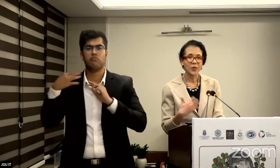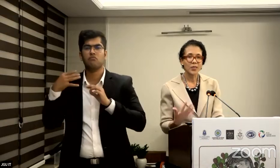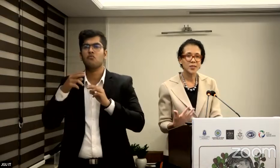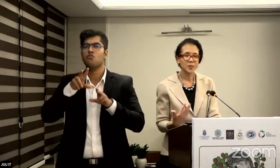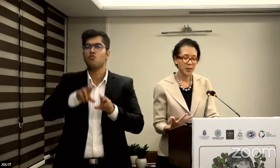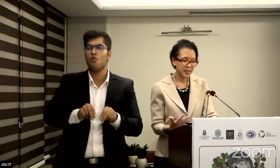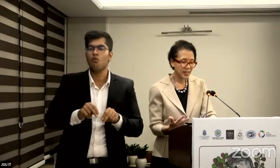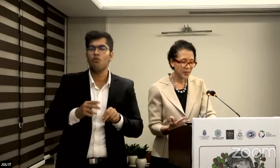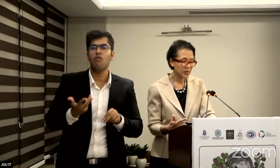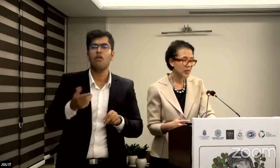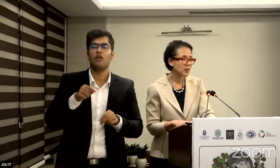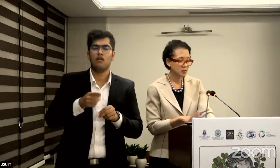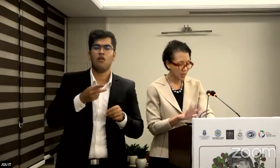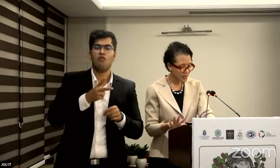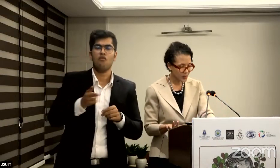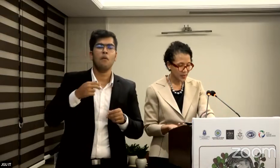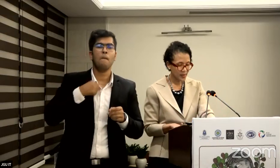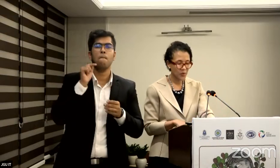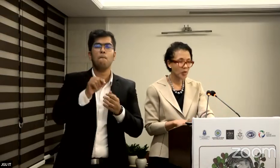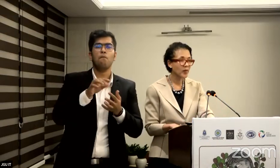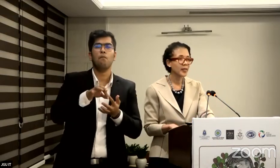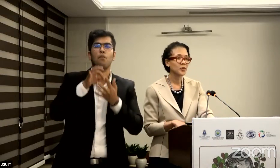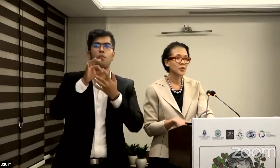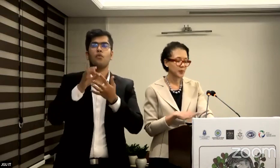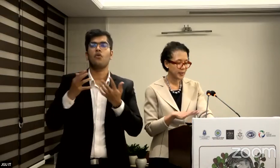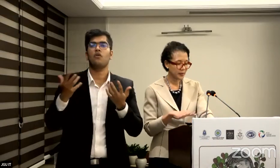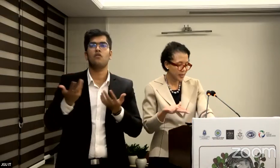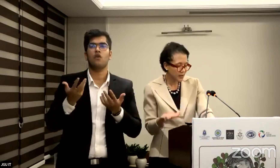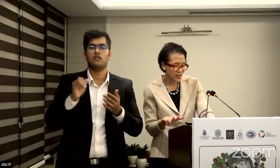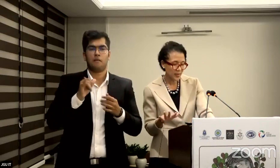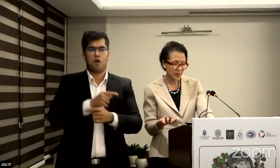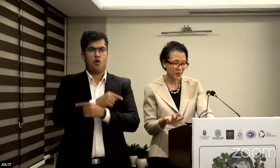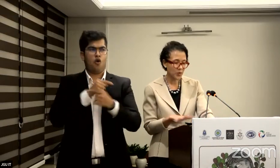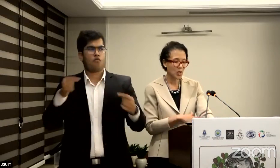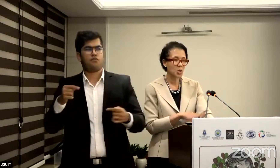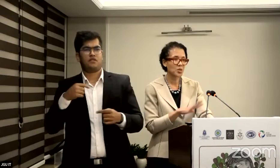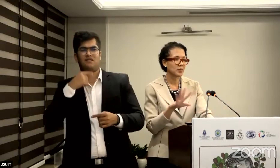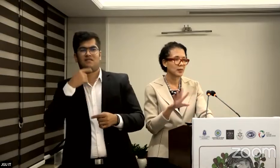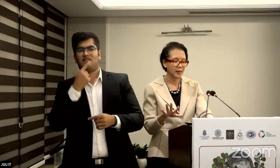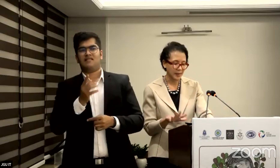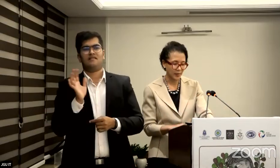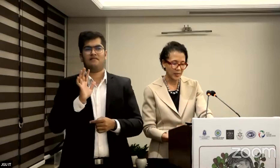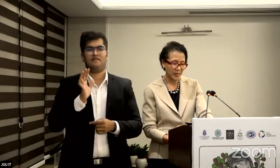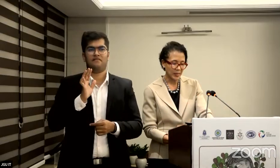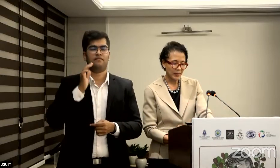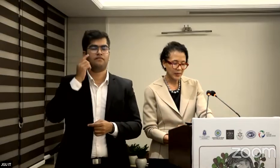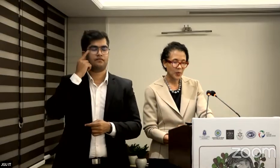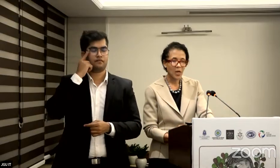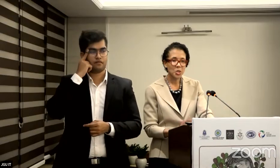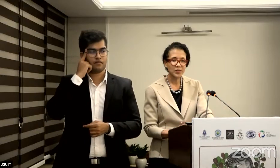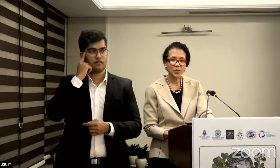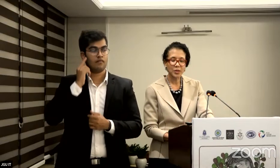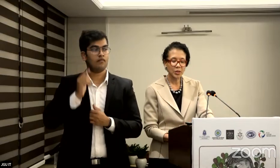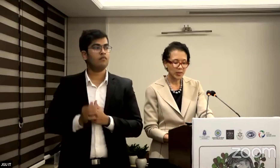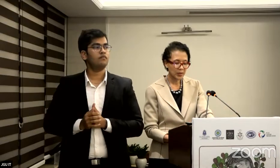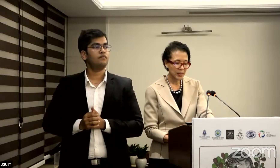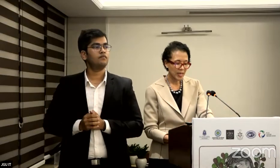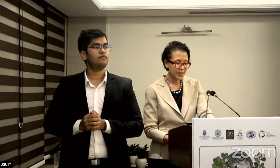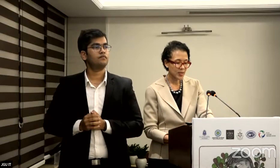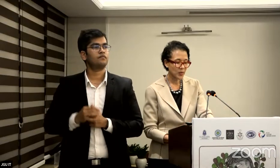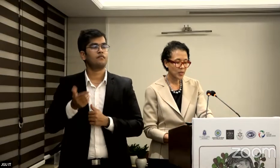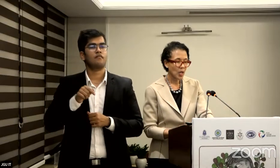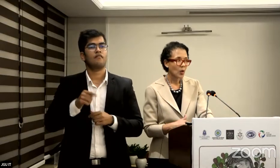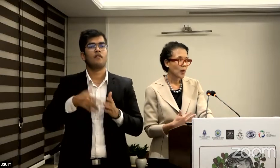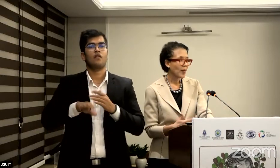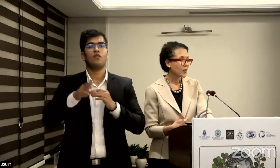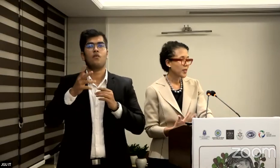And the reason to point this out is not to be contrarian or to be nihilist, as some have charged the project of critical legal